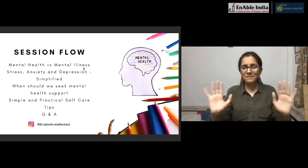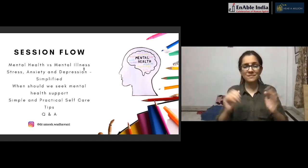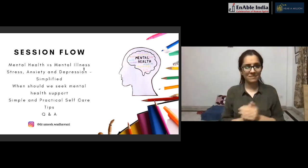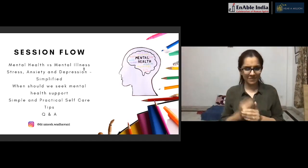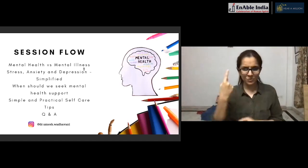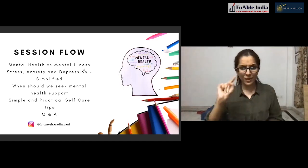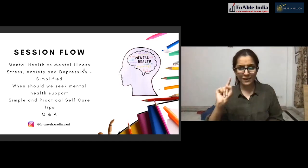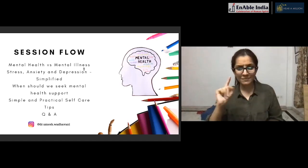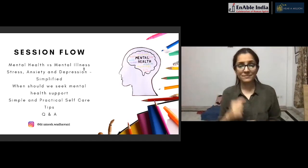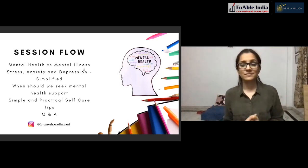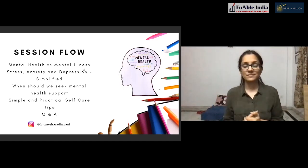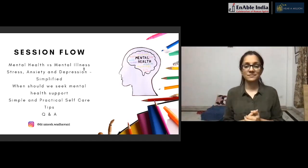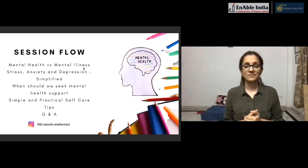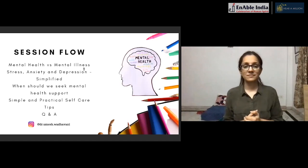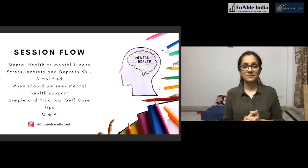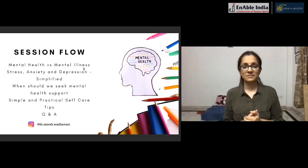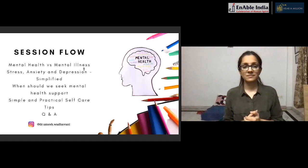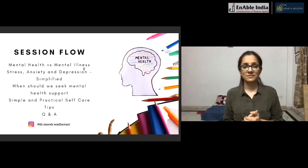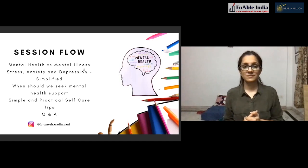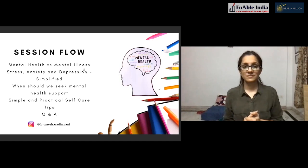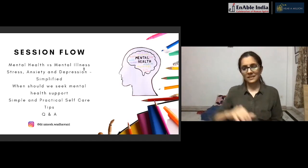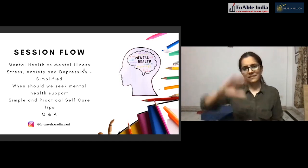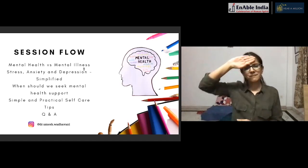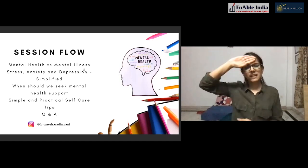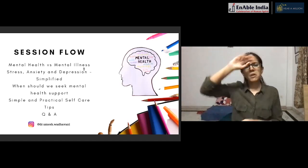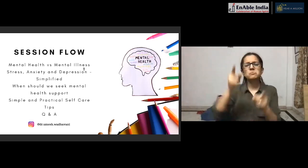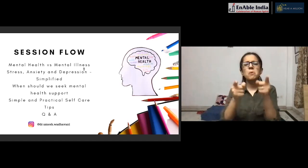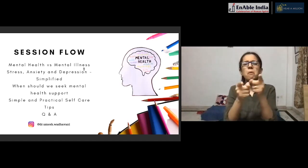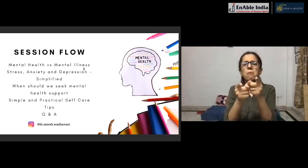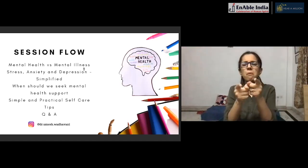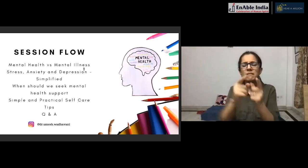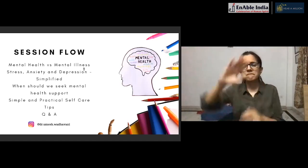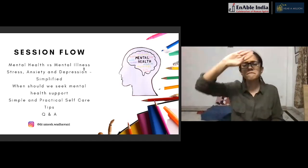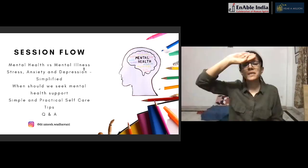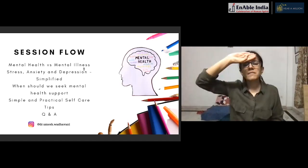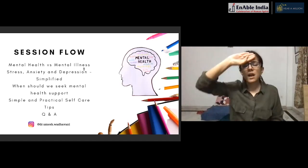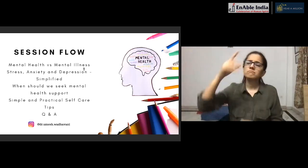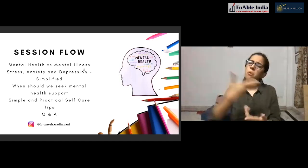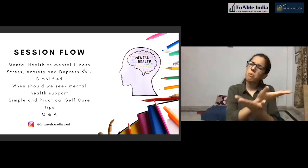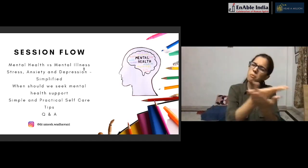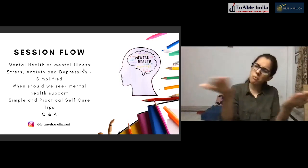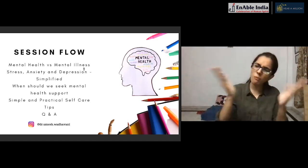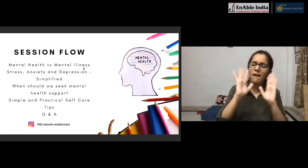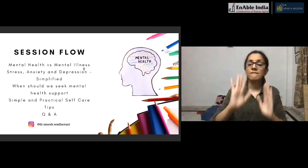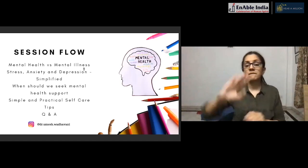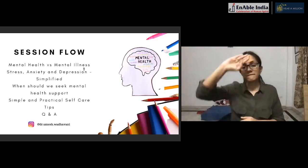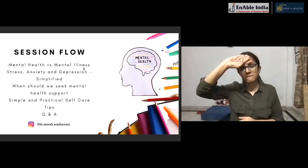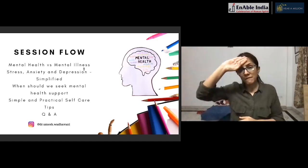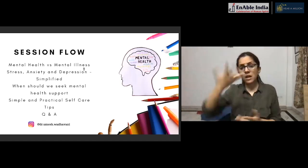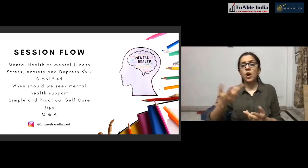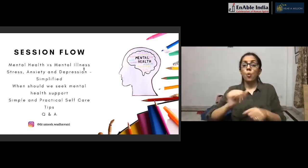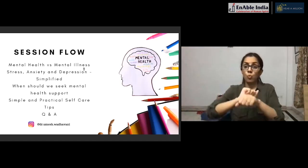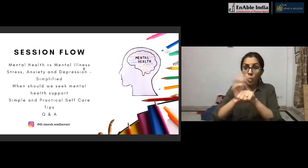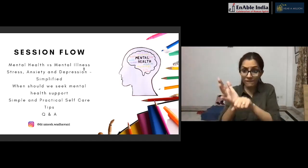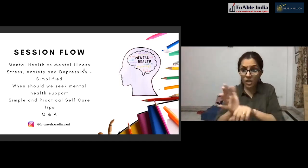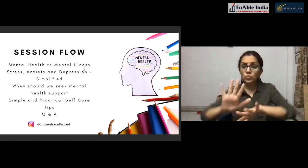right? Now, fever is very tiny. It's a symptom. It can happen in common cold, it can happen in COVID,